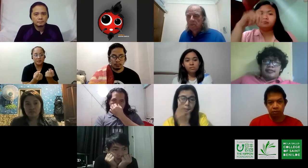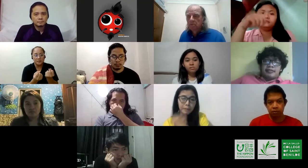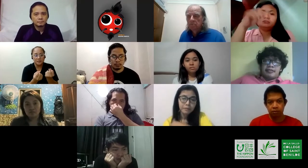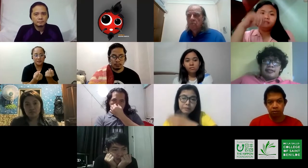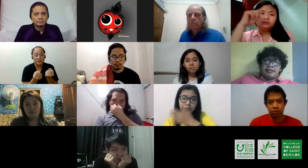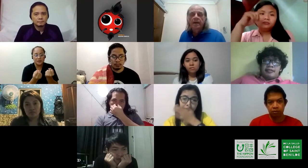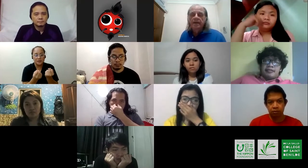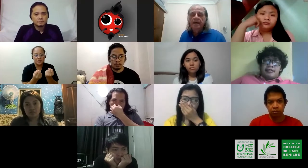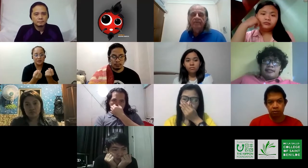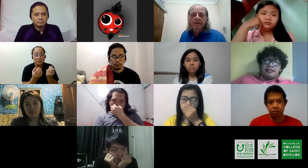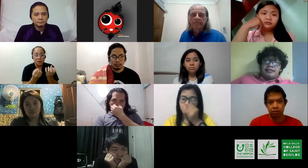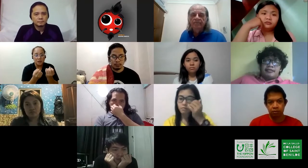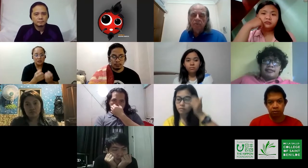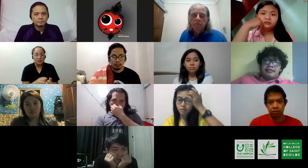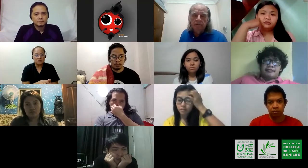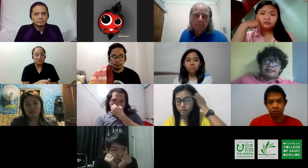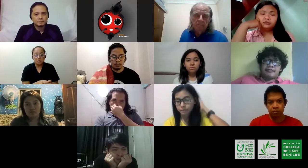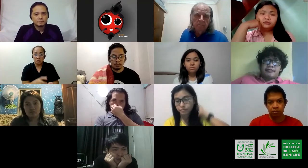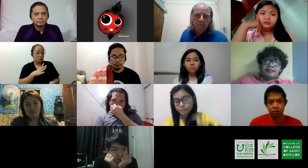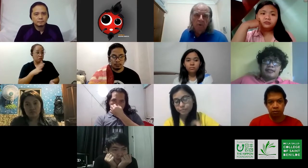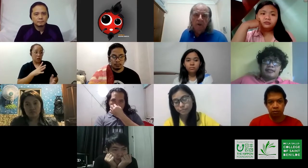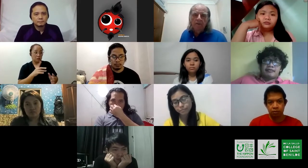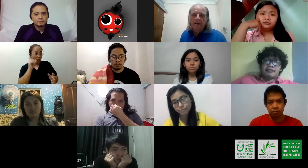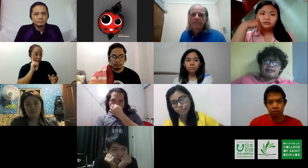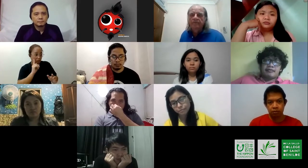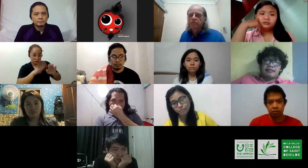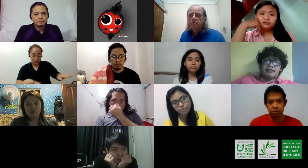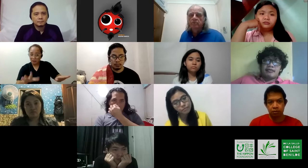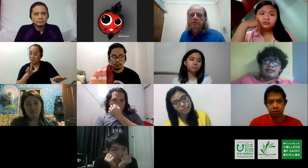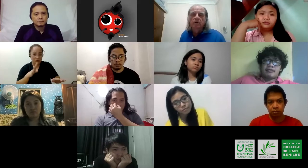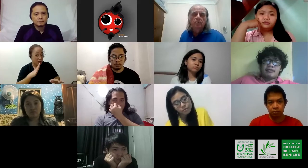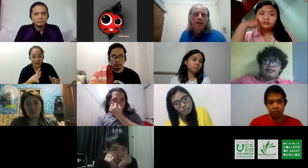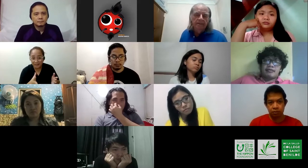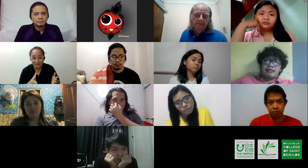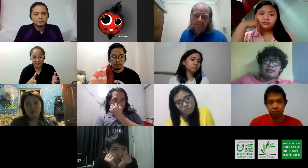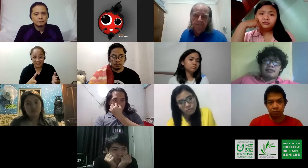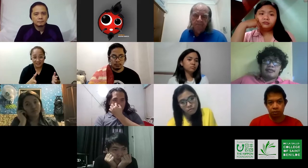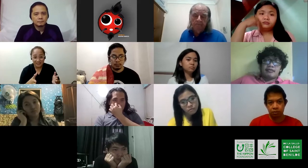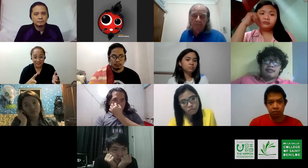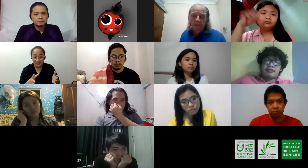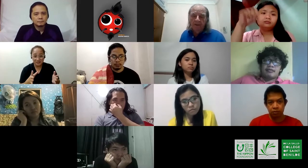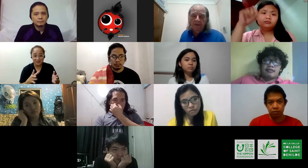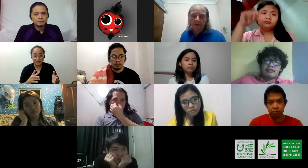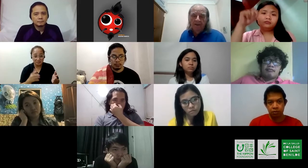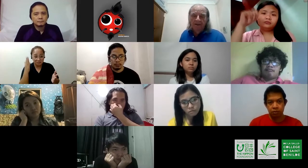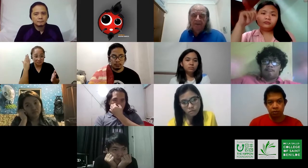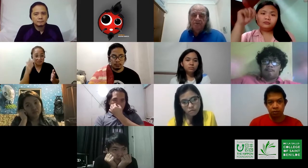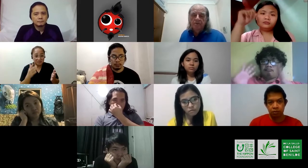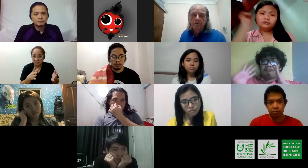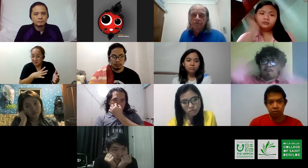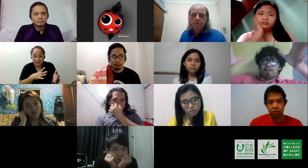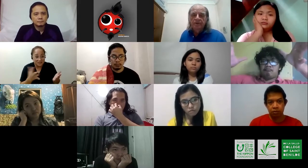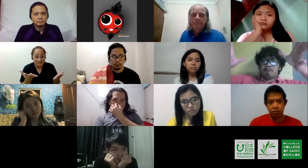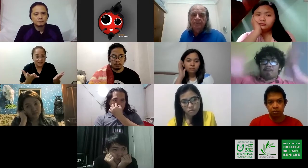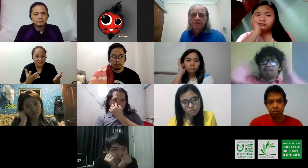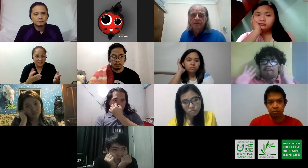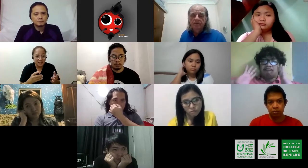don't mind having deaf children, or have deaf children and don't mind. These are cultural differences with the